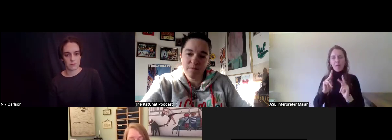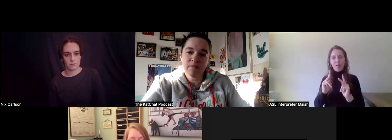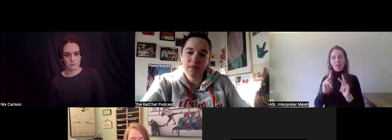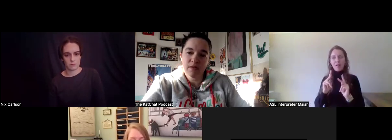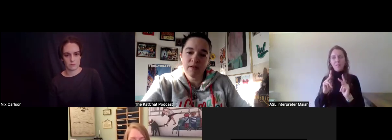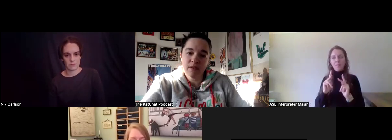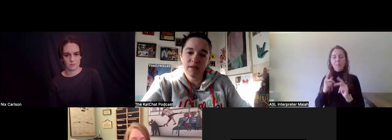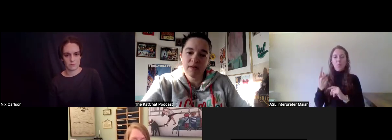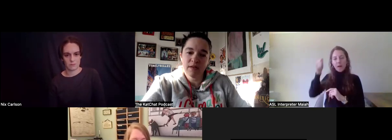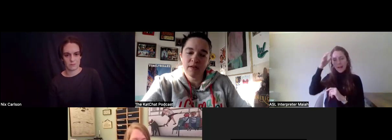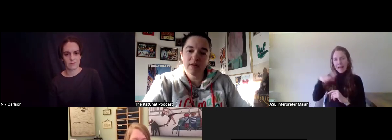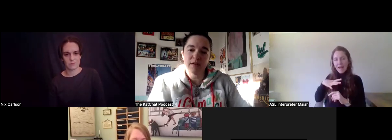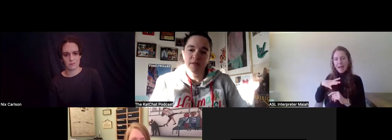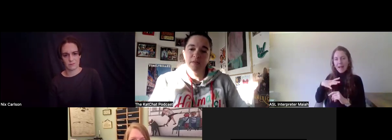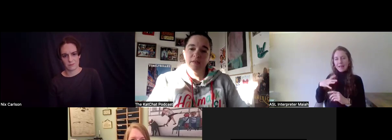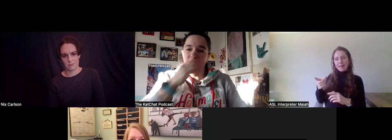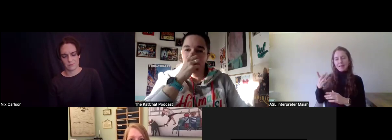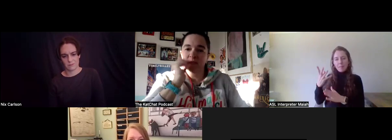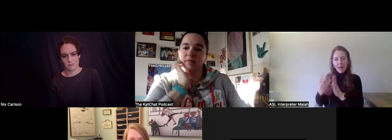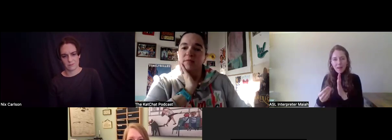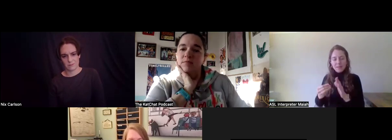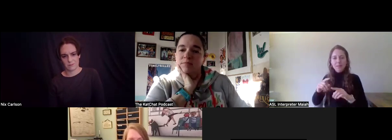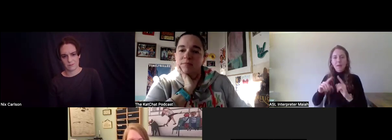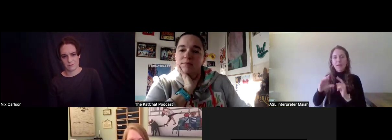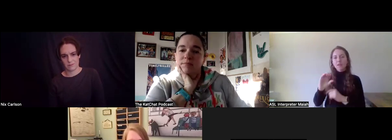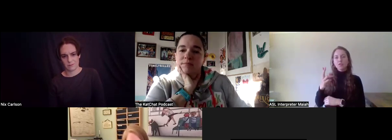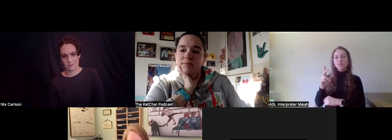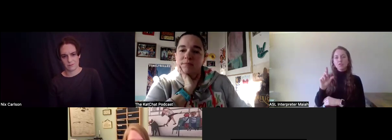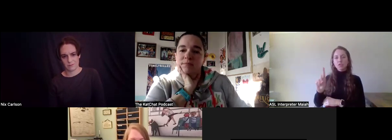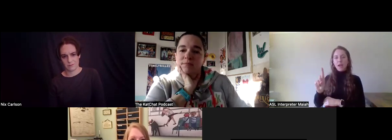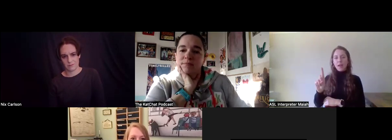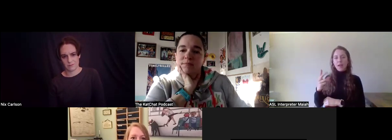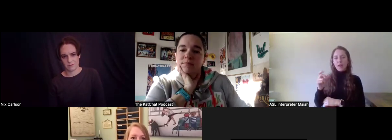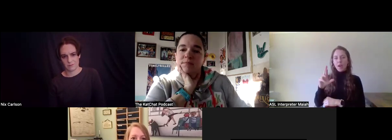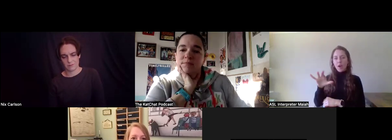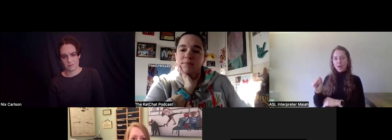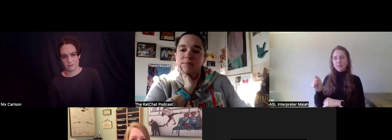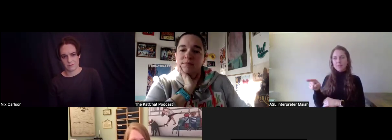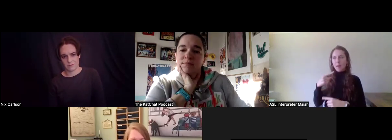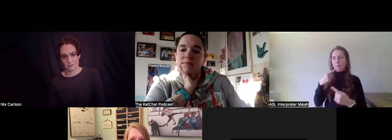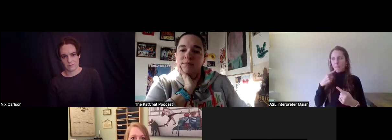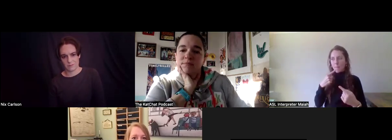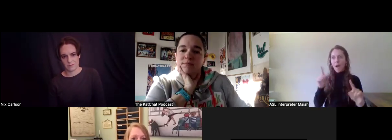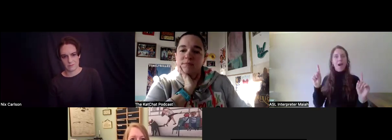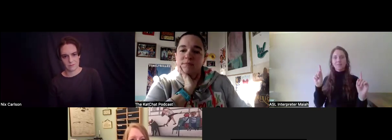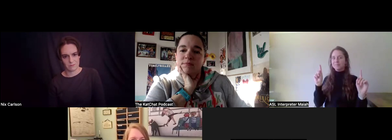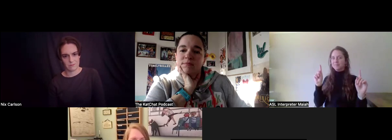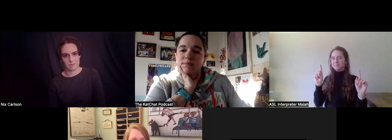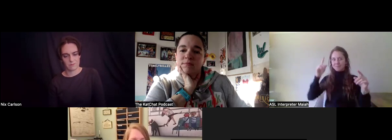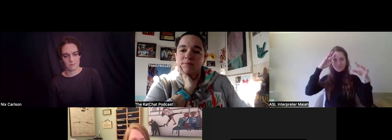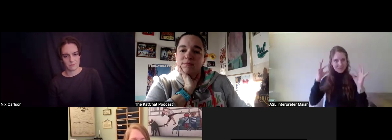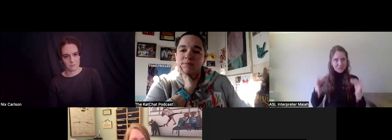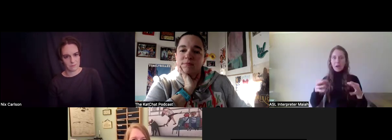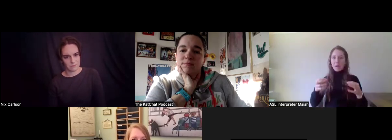sadly, Chad Harris, who really finally took the bull by the horns and decided, okay, we're going to try a